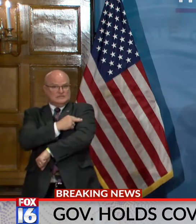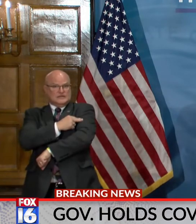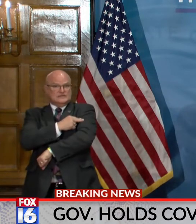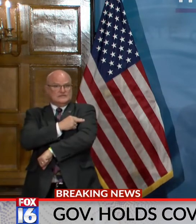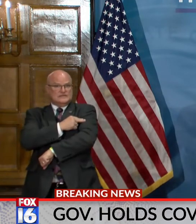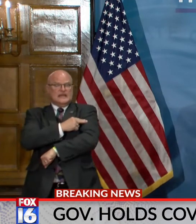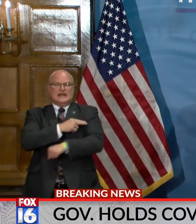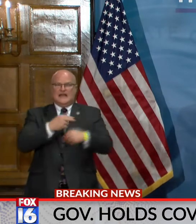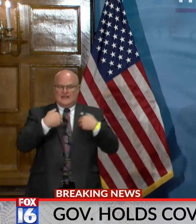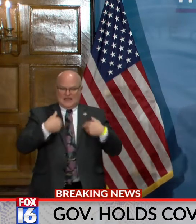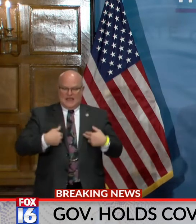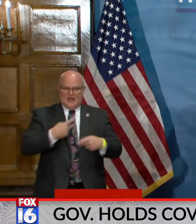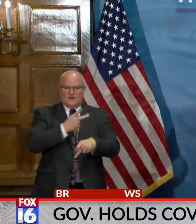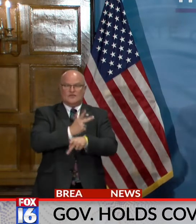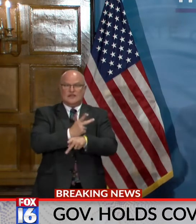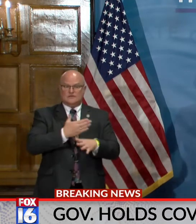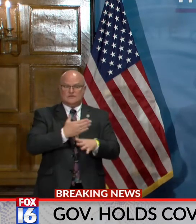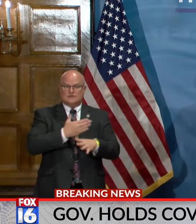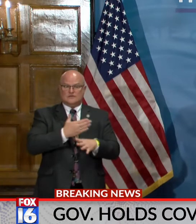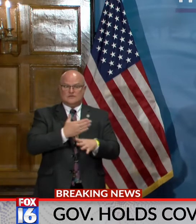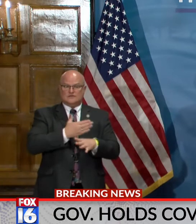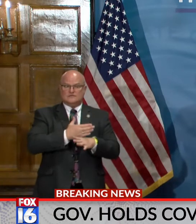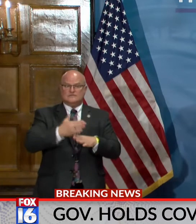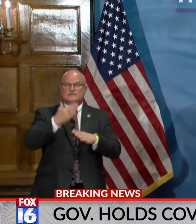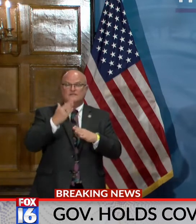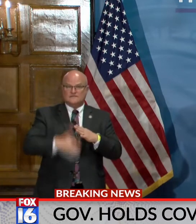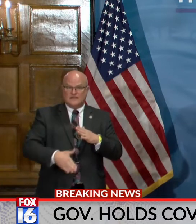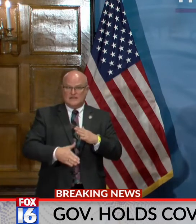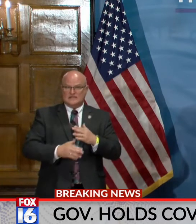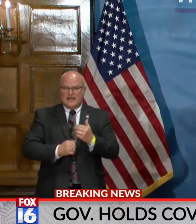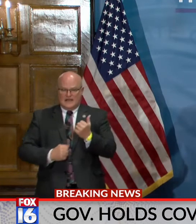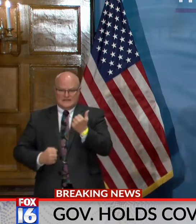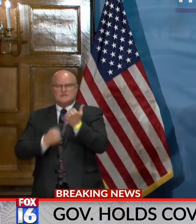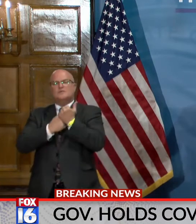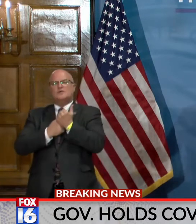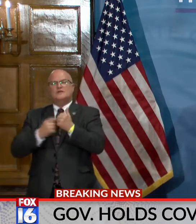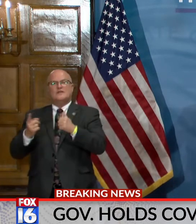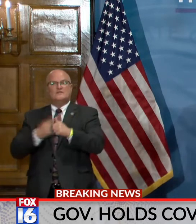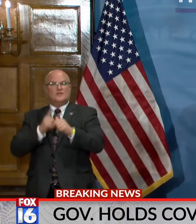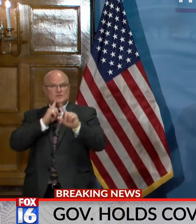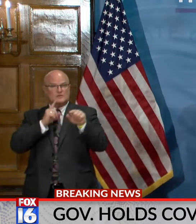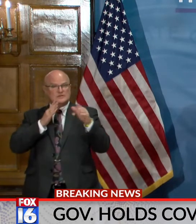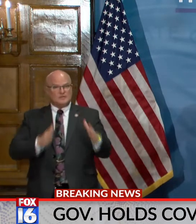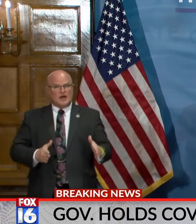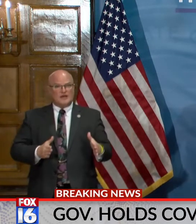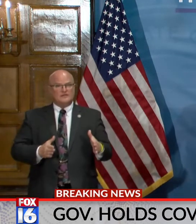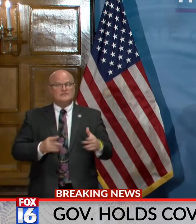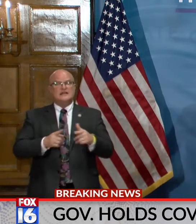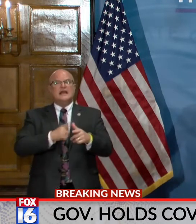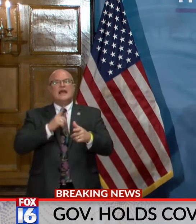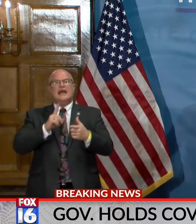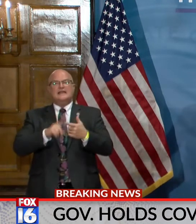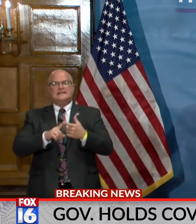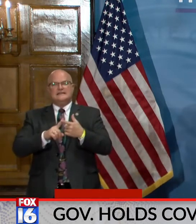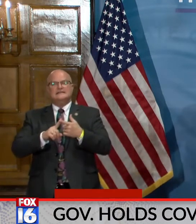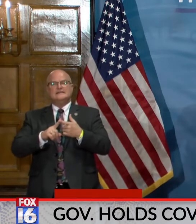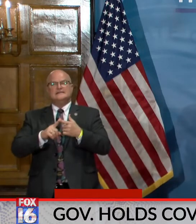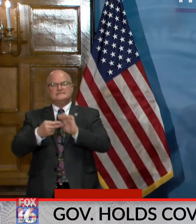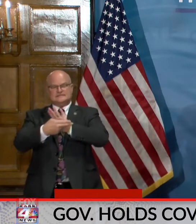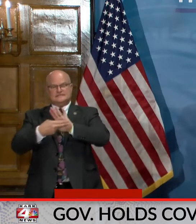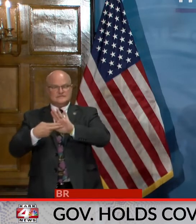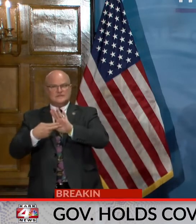complete their healthcare worker assignment, supporting us on our first responders. They will be assigned a mission